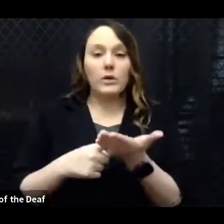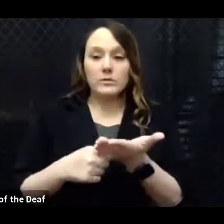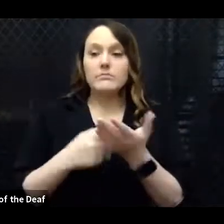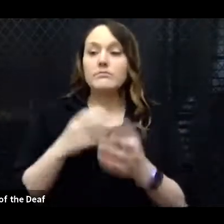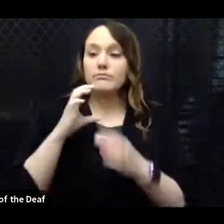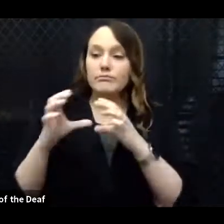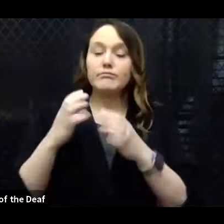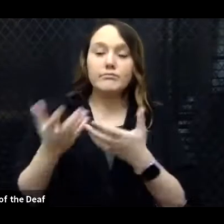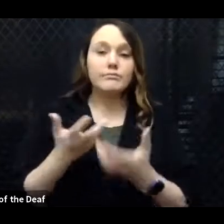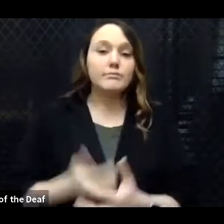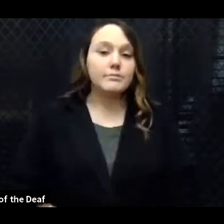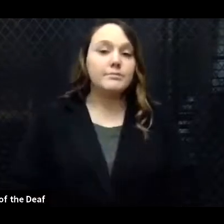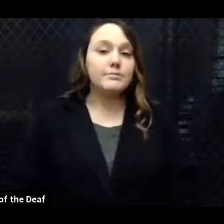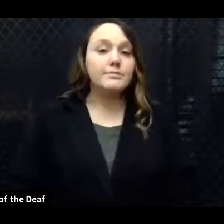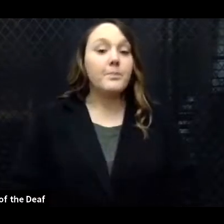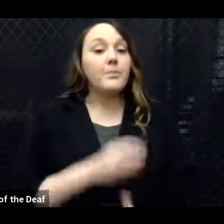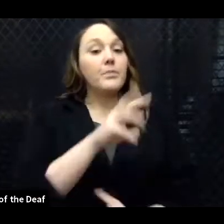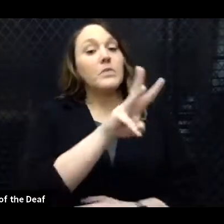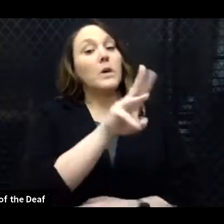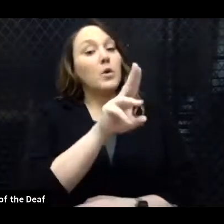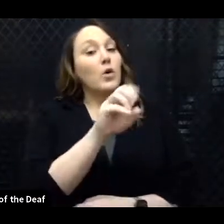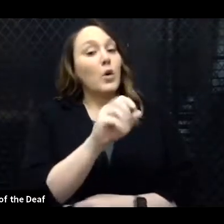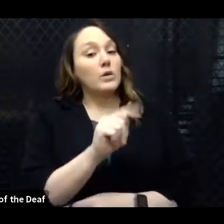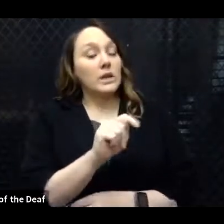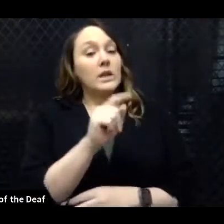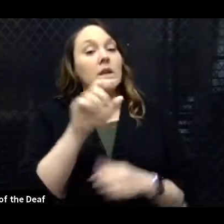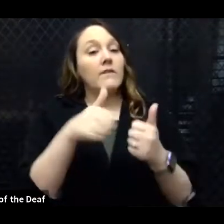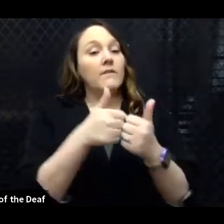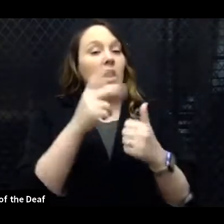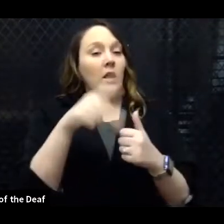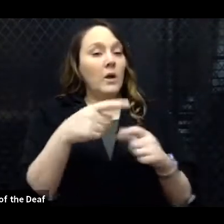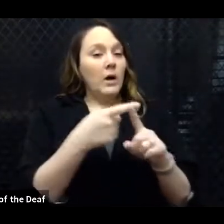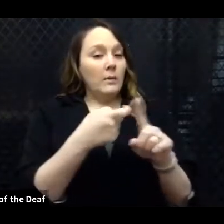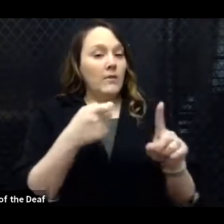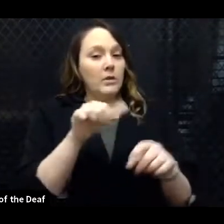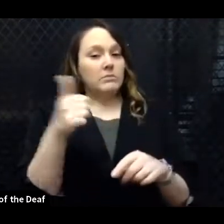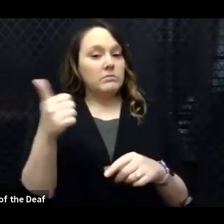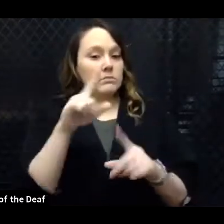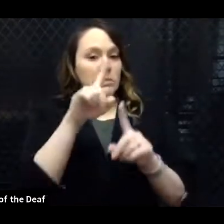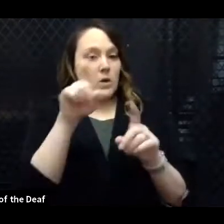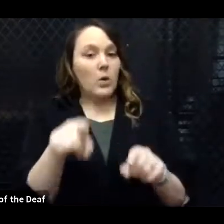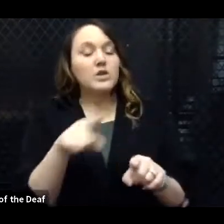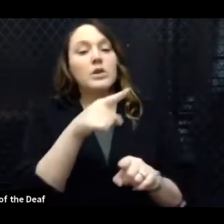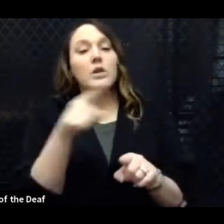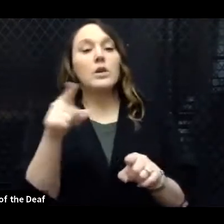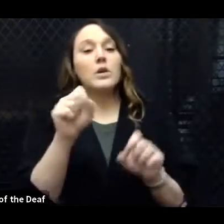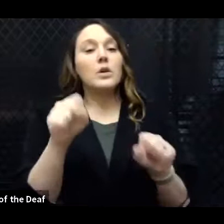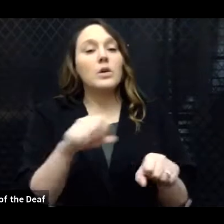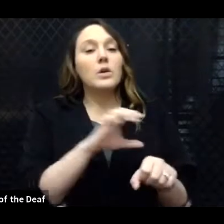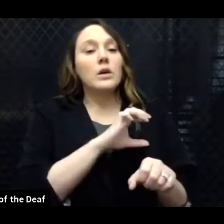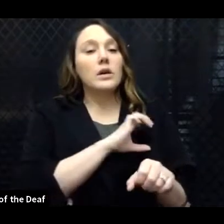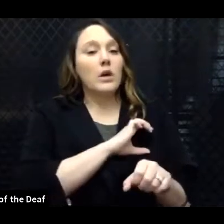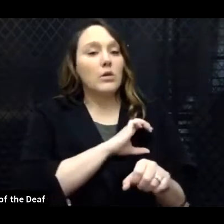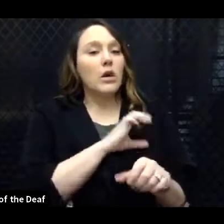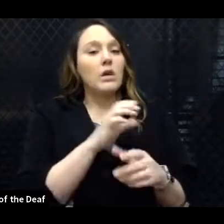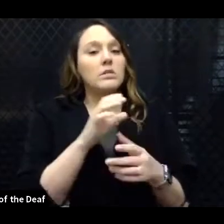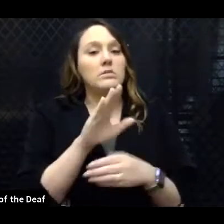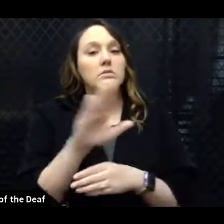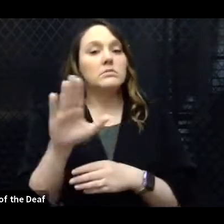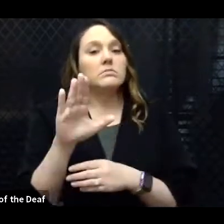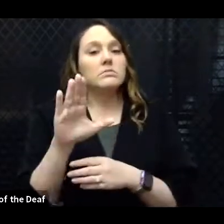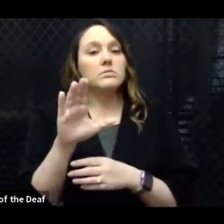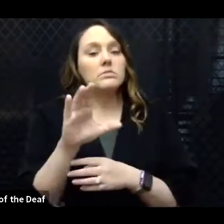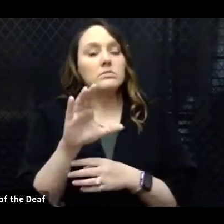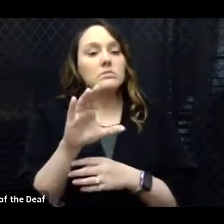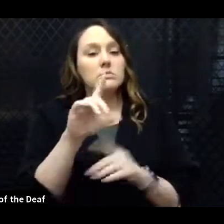from WUOT, following up on Tyler's question, could you characterize your communications recently with Mayor Jacobs?